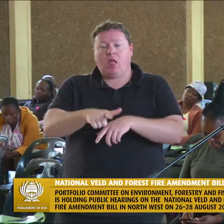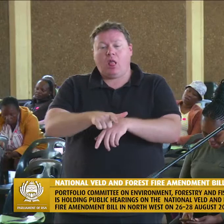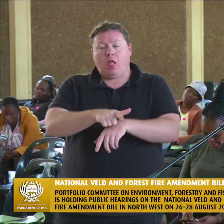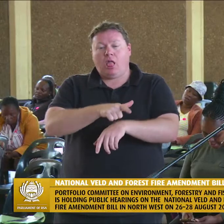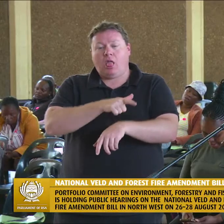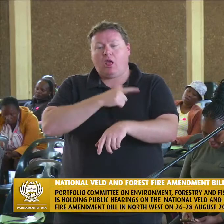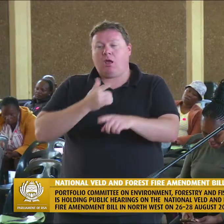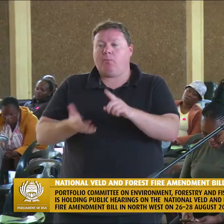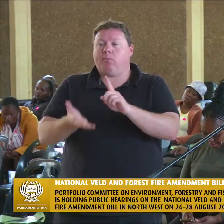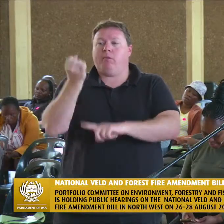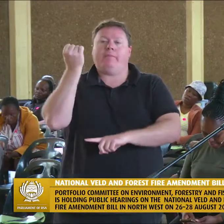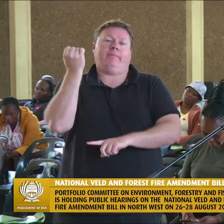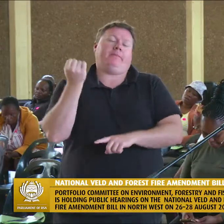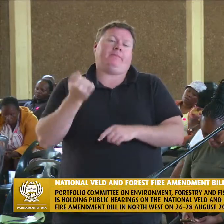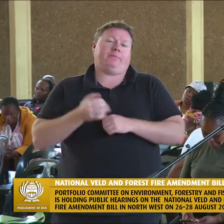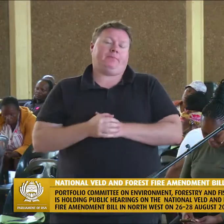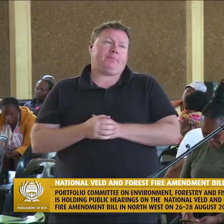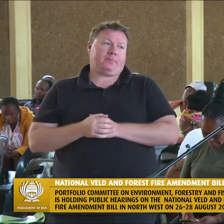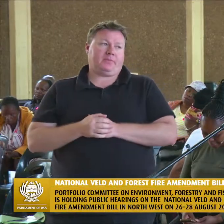to reach us